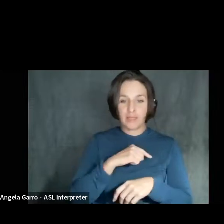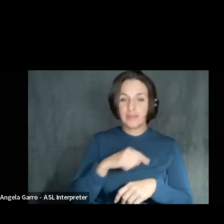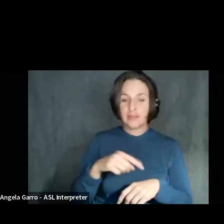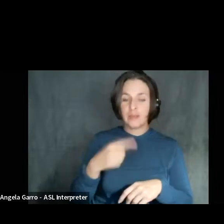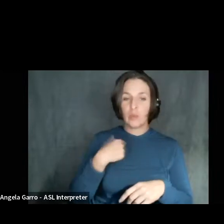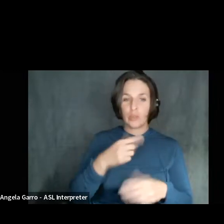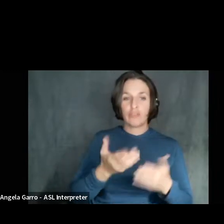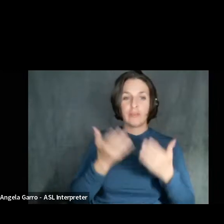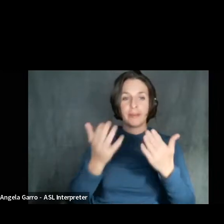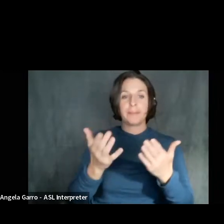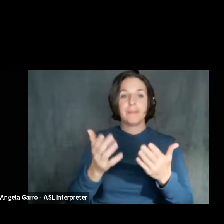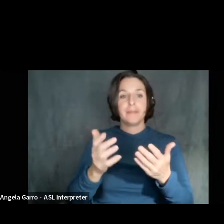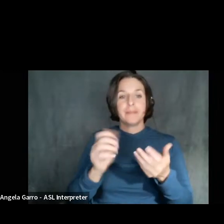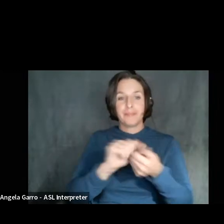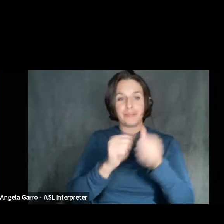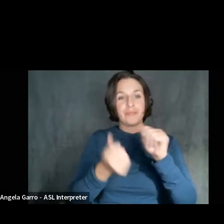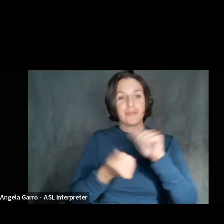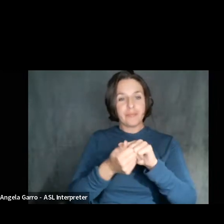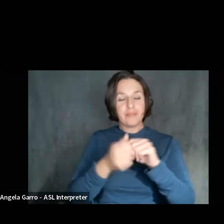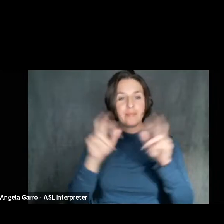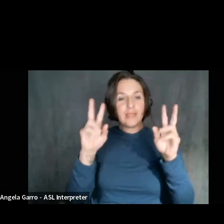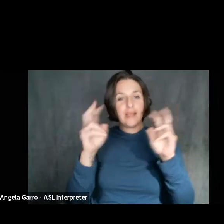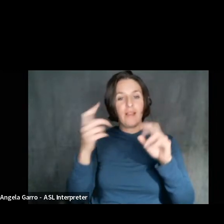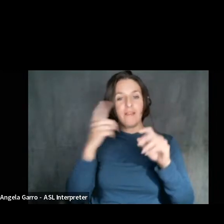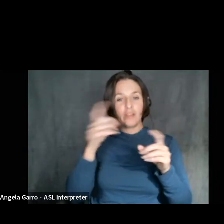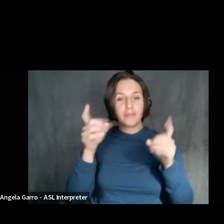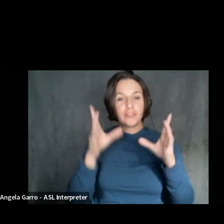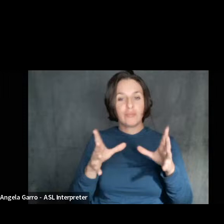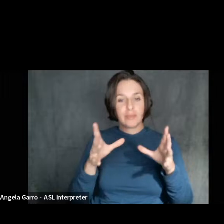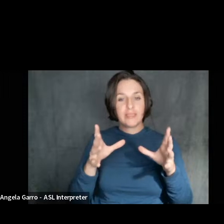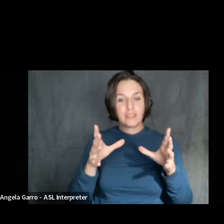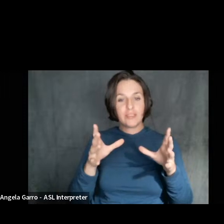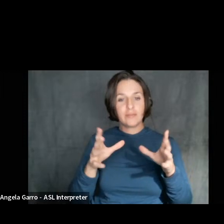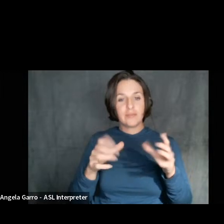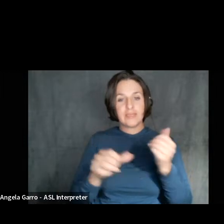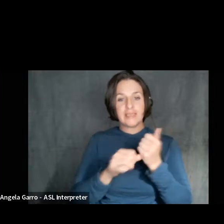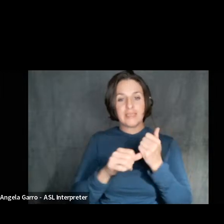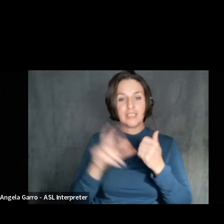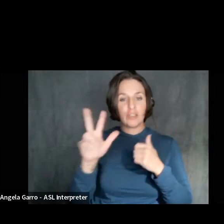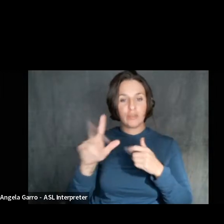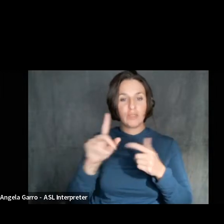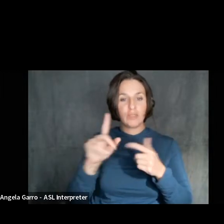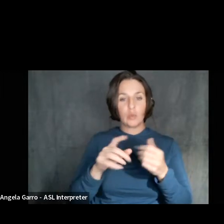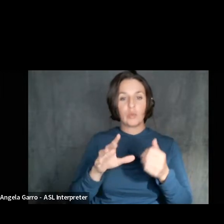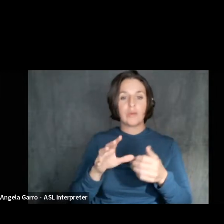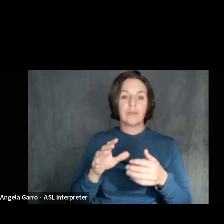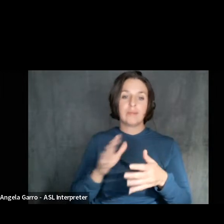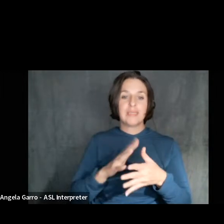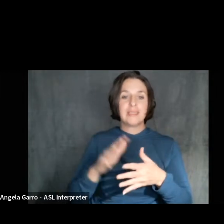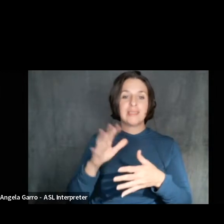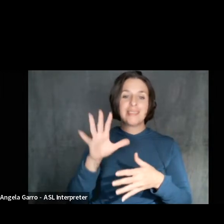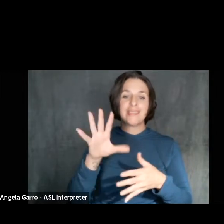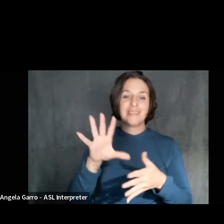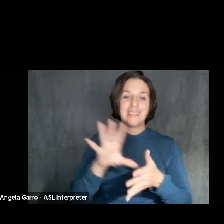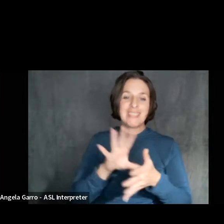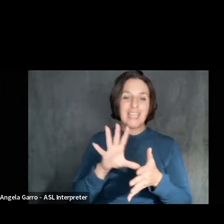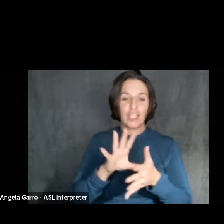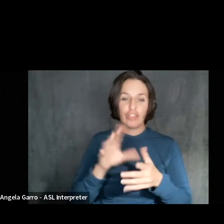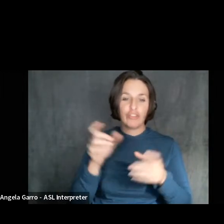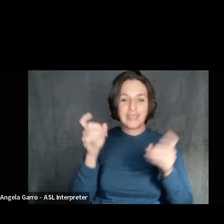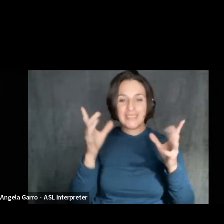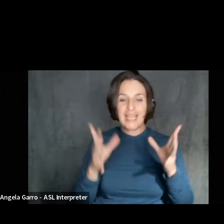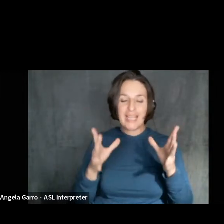change in title from Administrative Assistant 3 to Senior Executive Coordinator. And this title, Senior